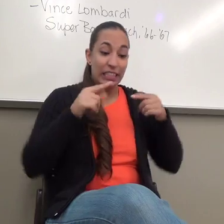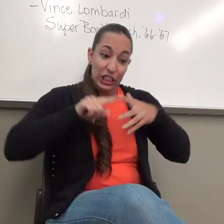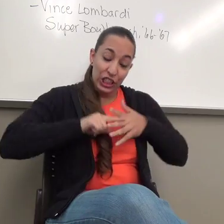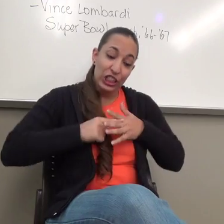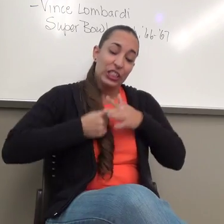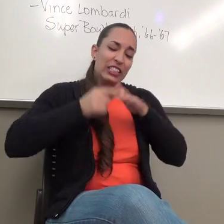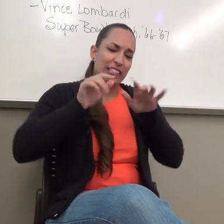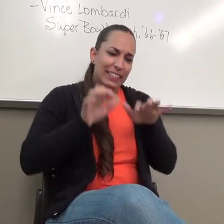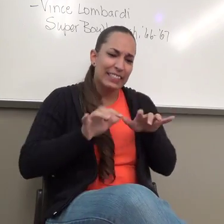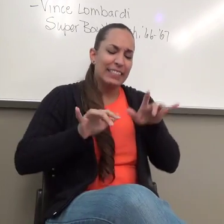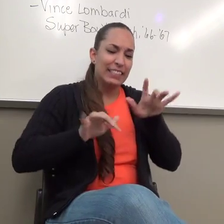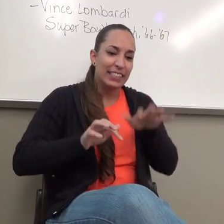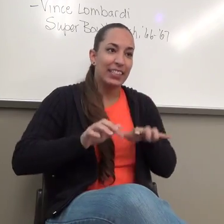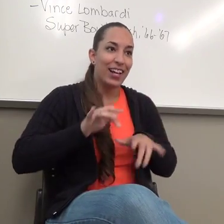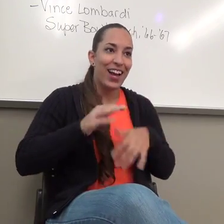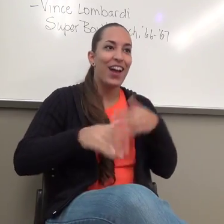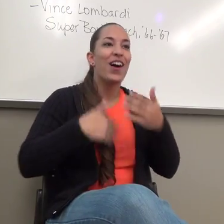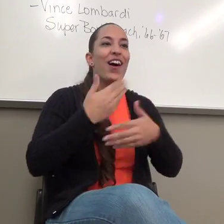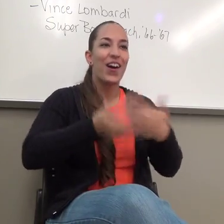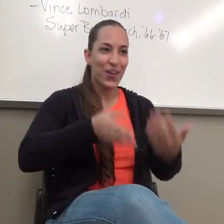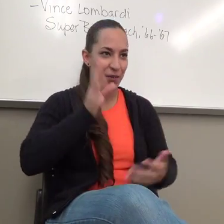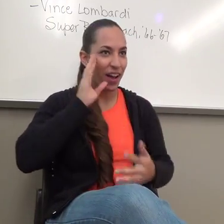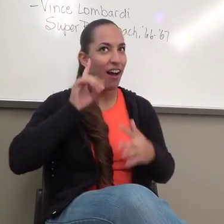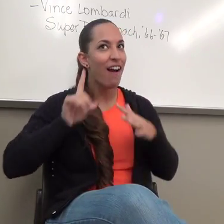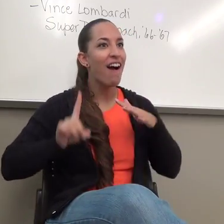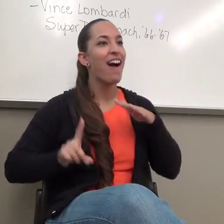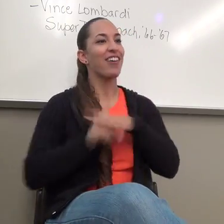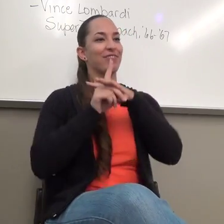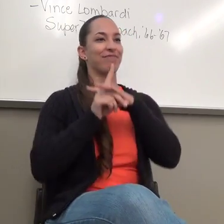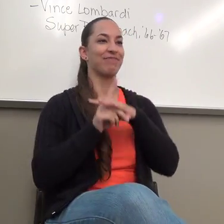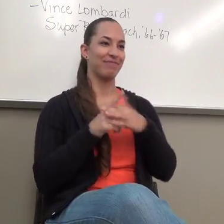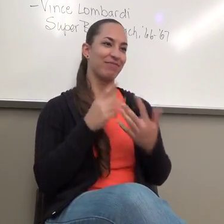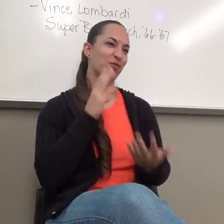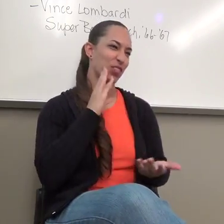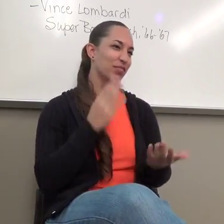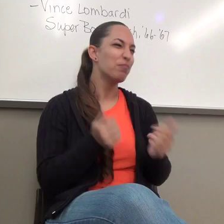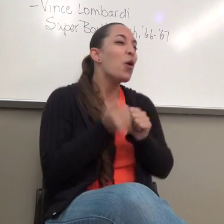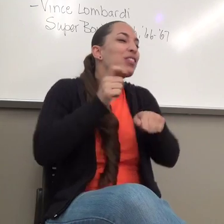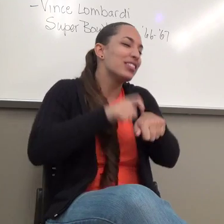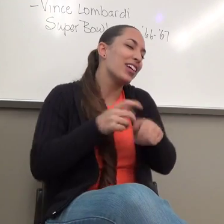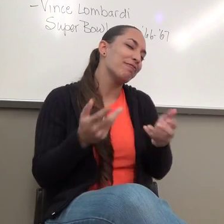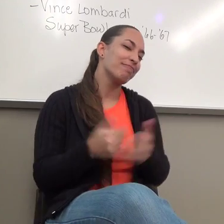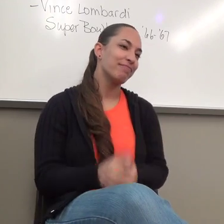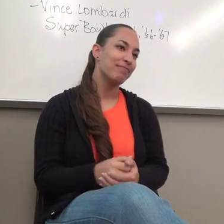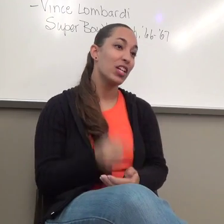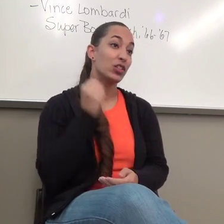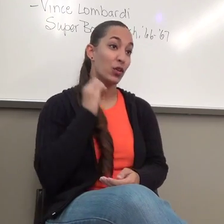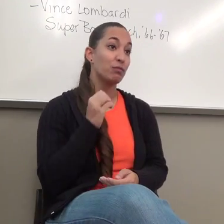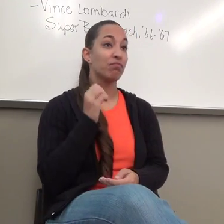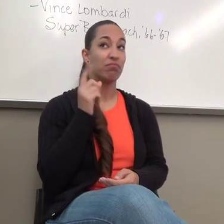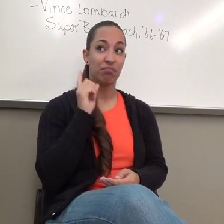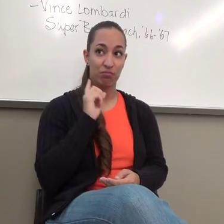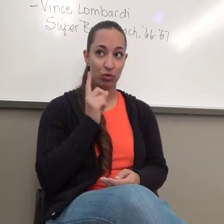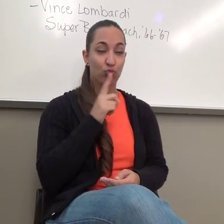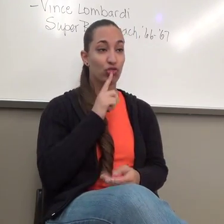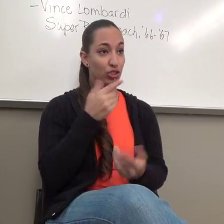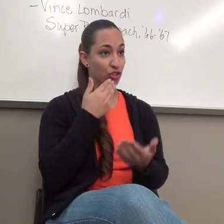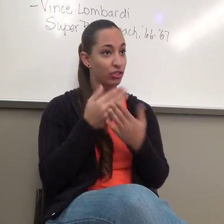something. Okay, so those are really good. Those two